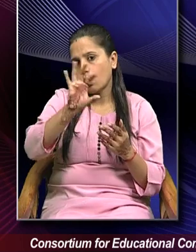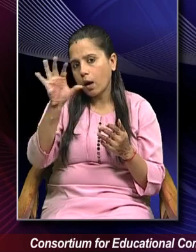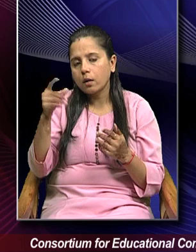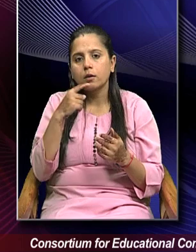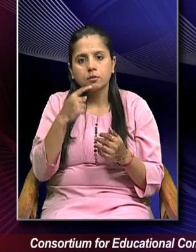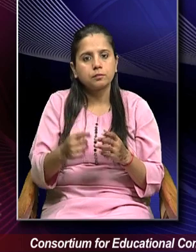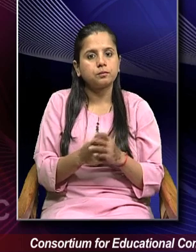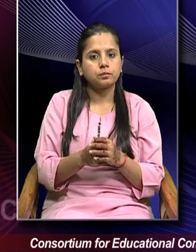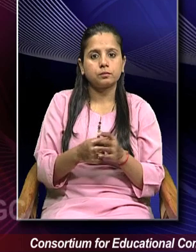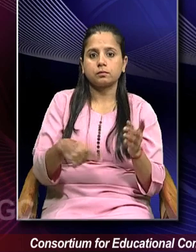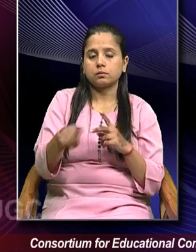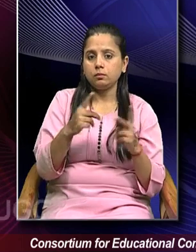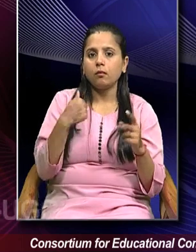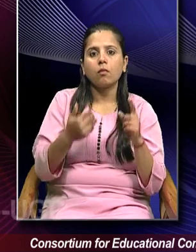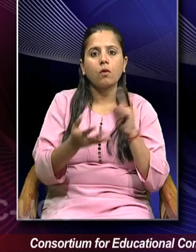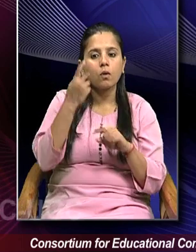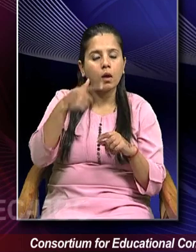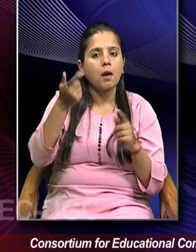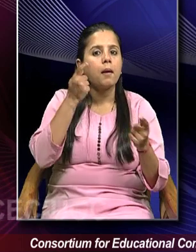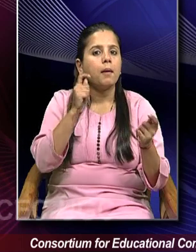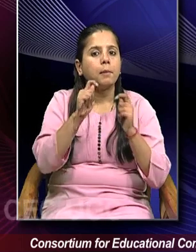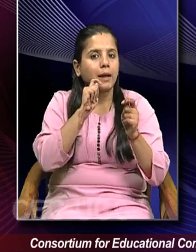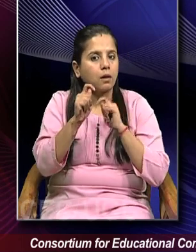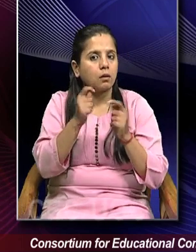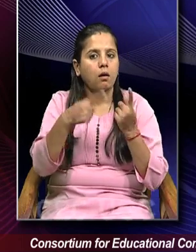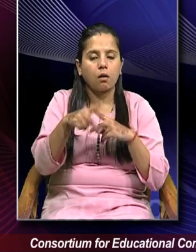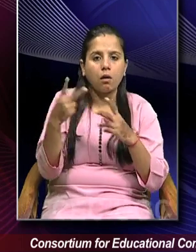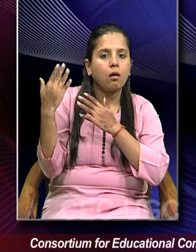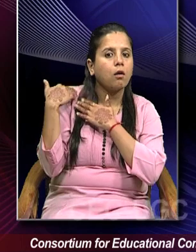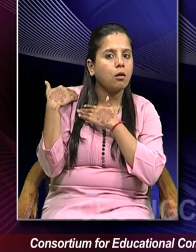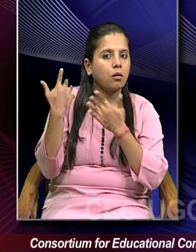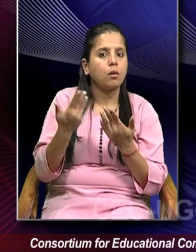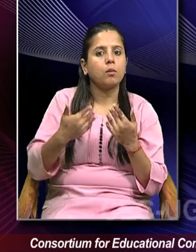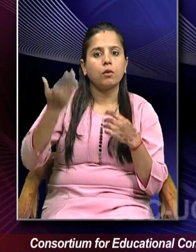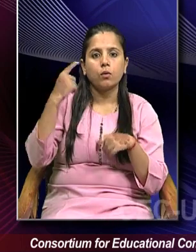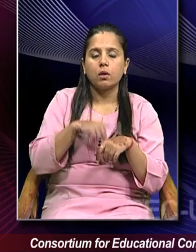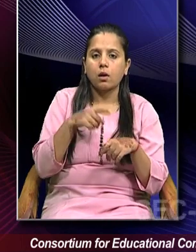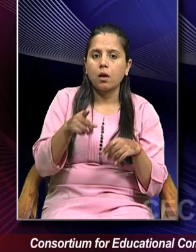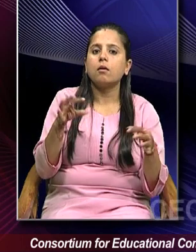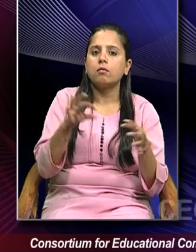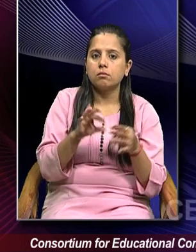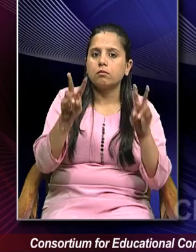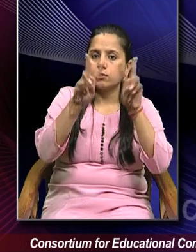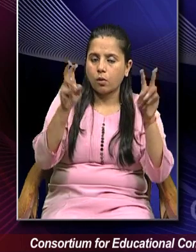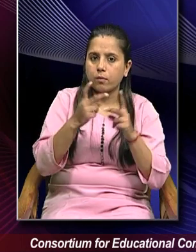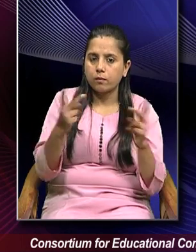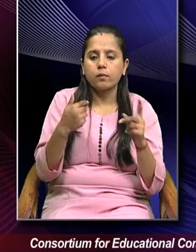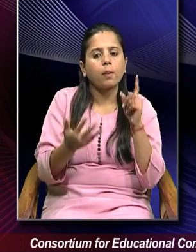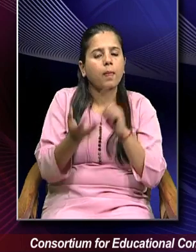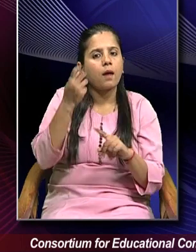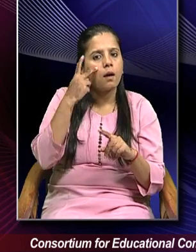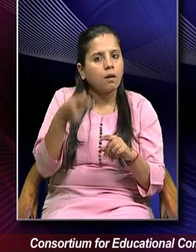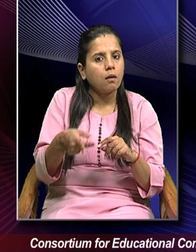well. And we also find that the role of media at that point of time was also in that context, where we find that